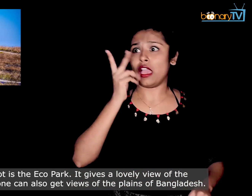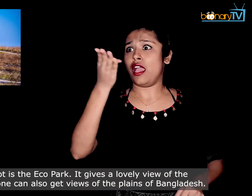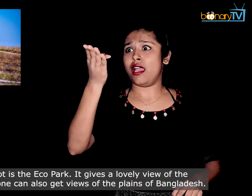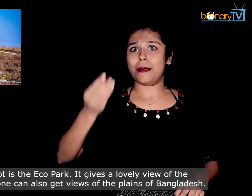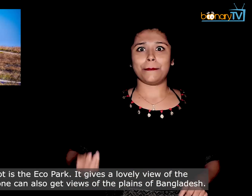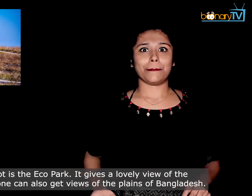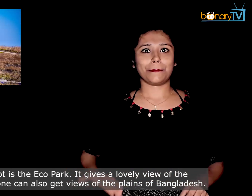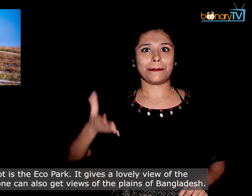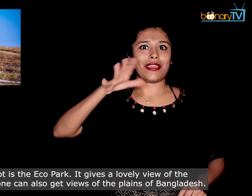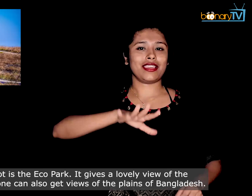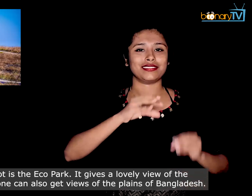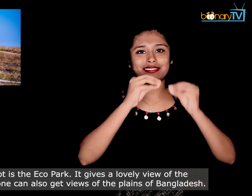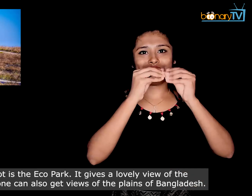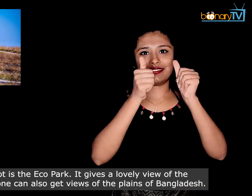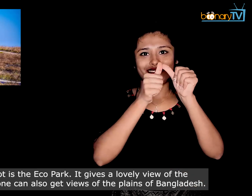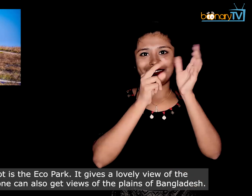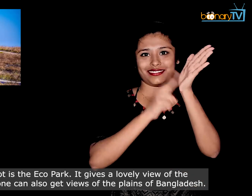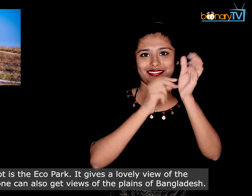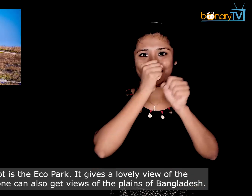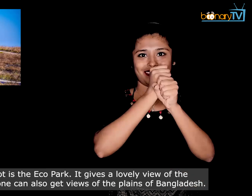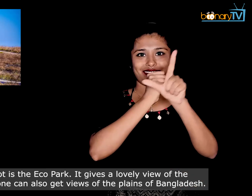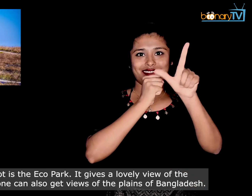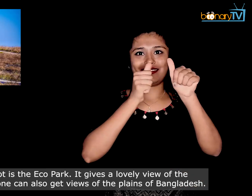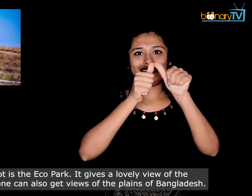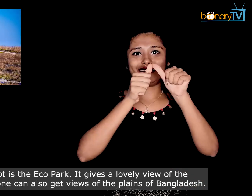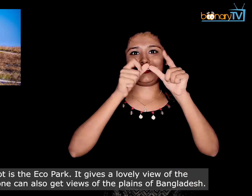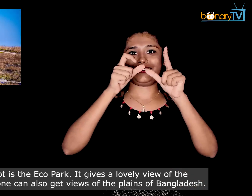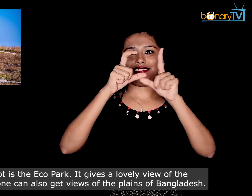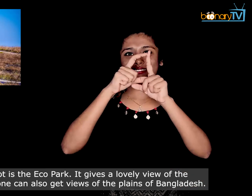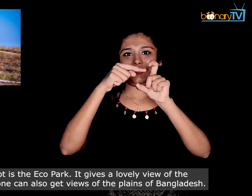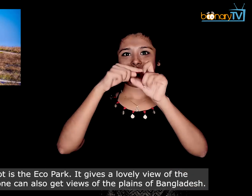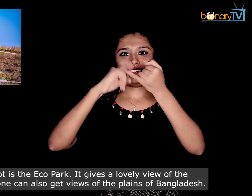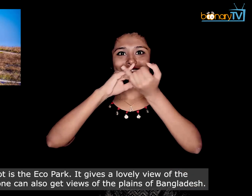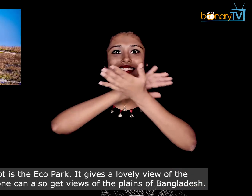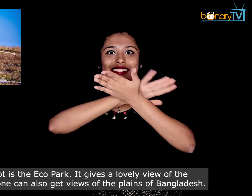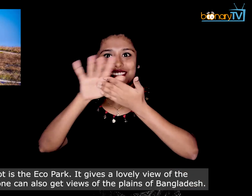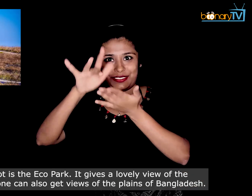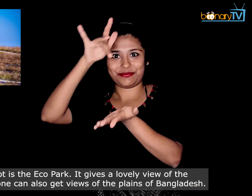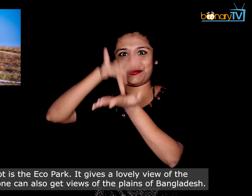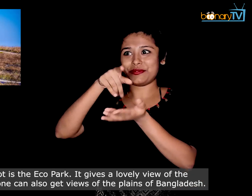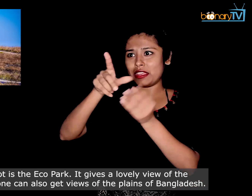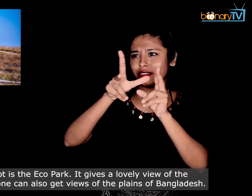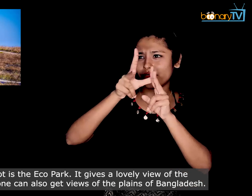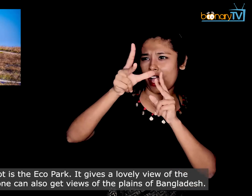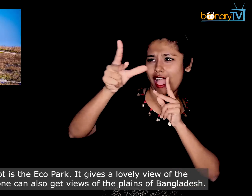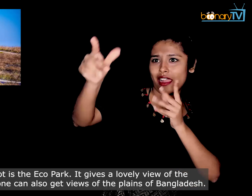lovely view of the landscape, and one can also get views of the plains of Bangladesh.